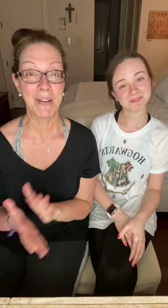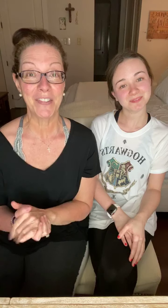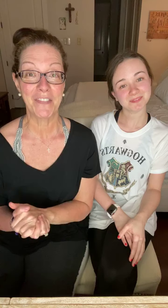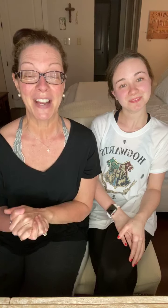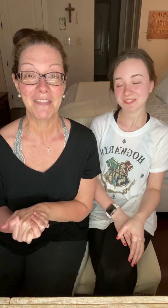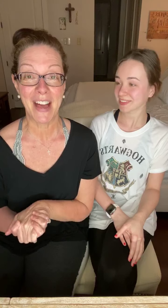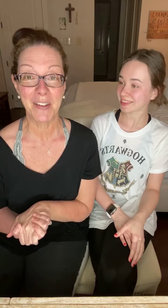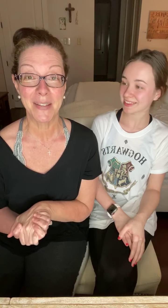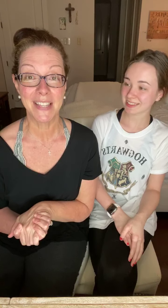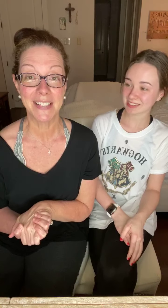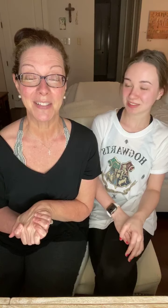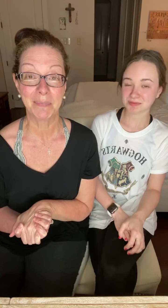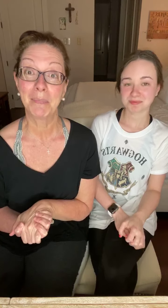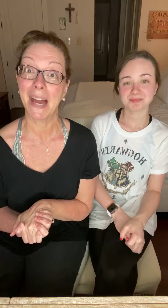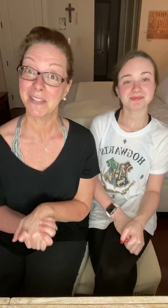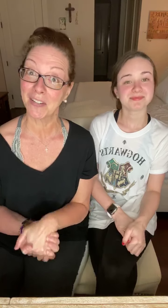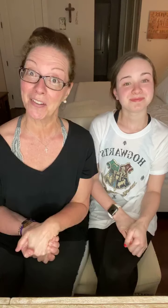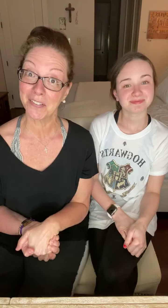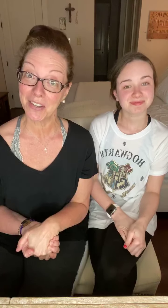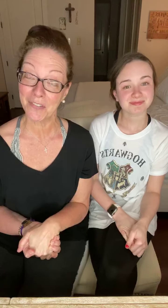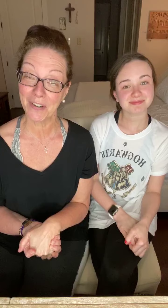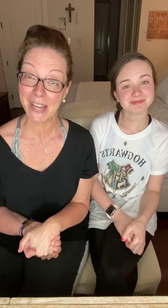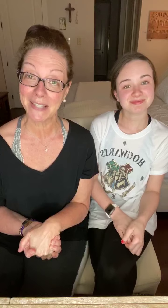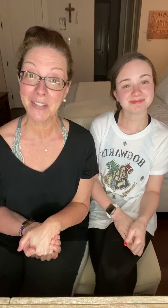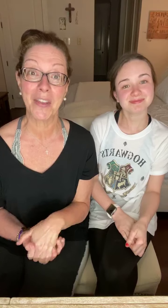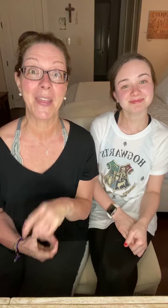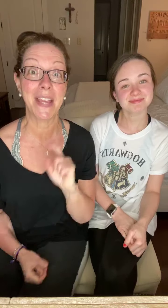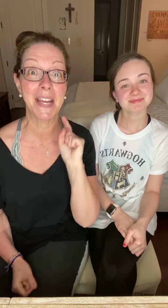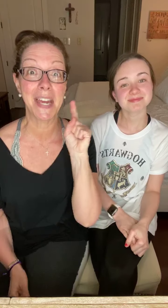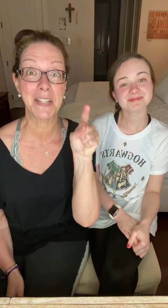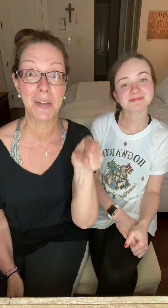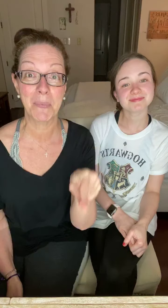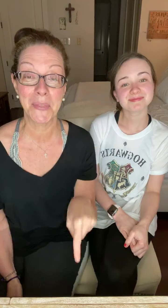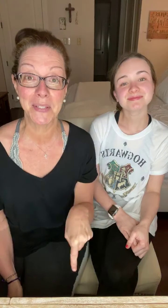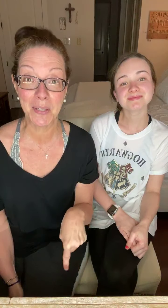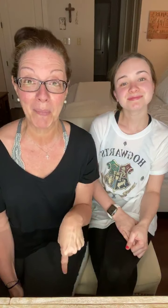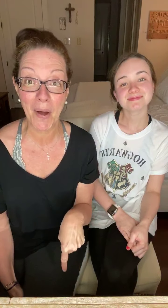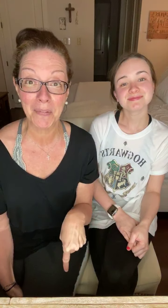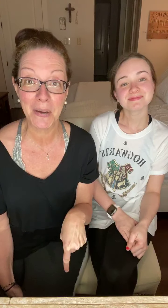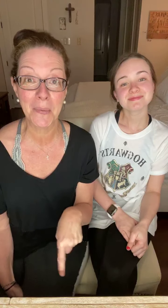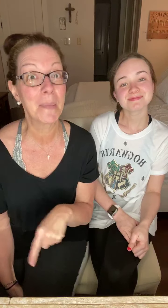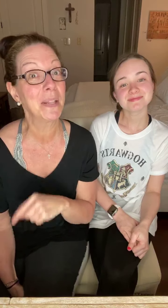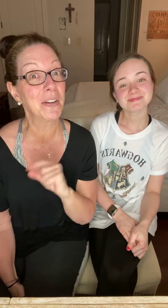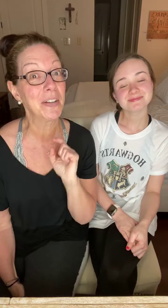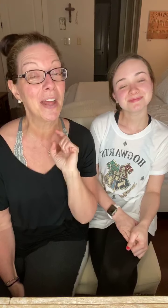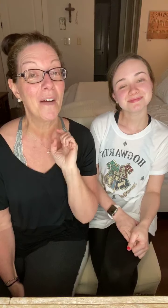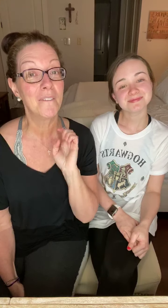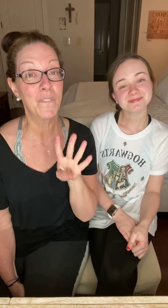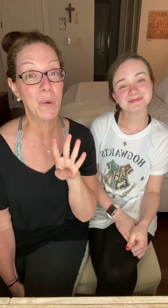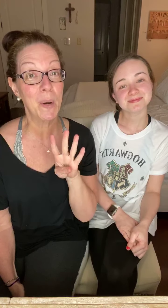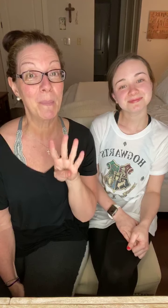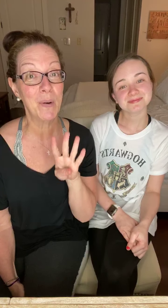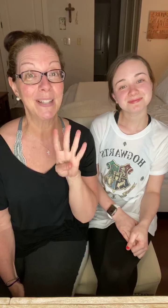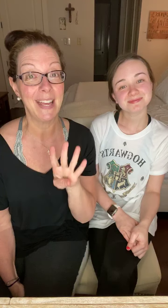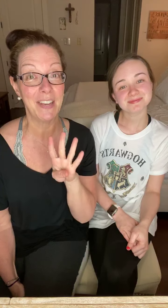if you're finding value in this, pass it along to your friends so that they can catch up with us tomorrow while we learn four more letters.